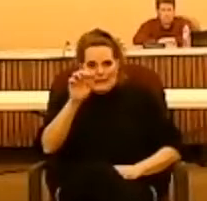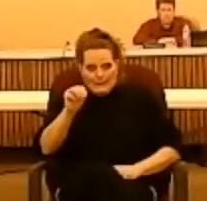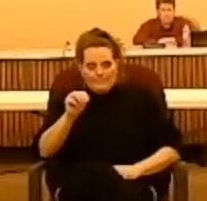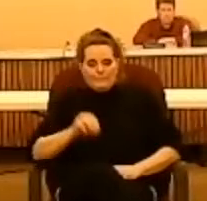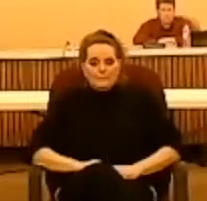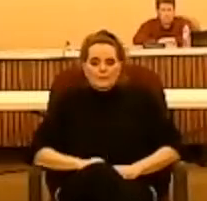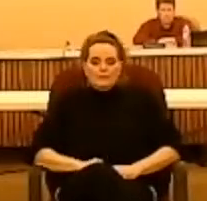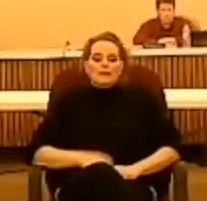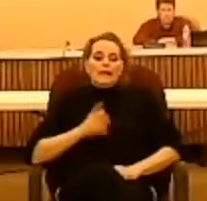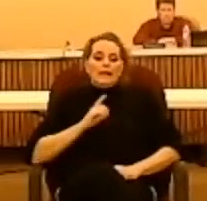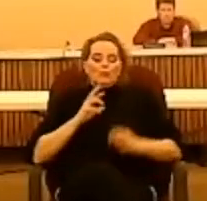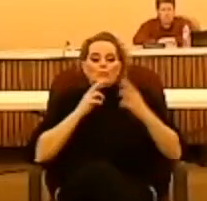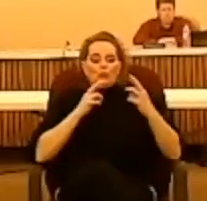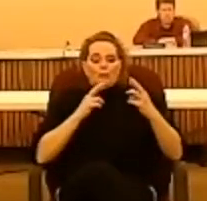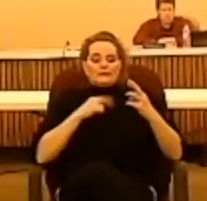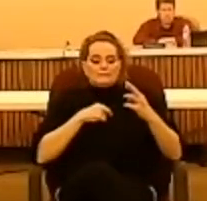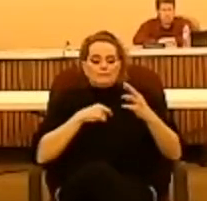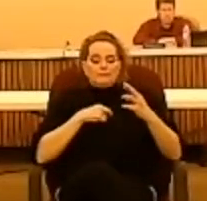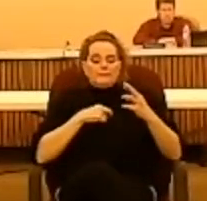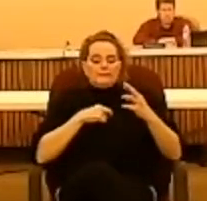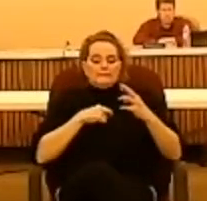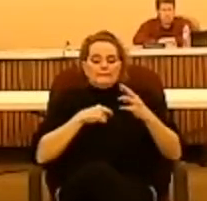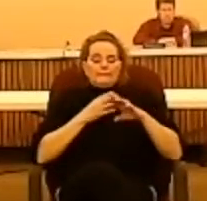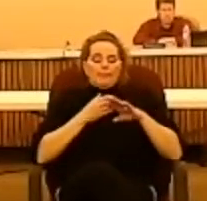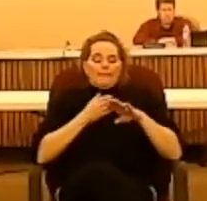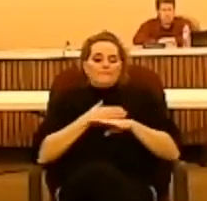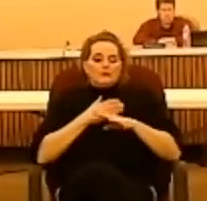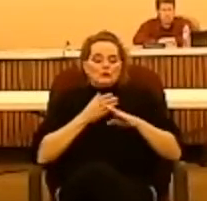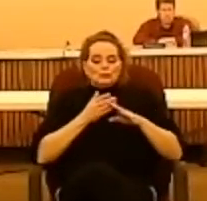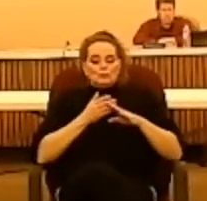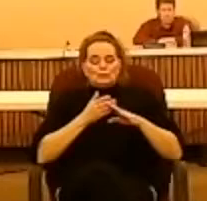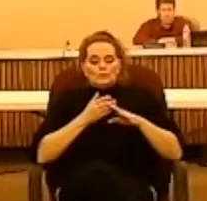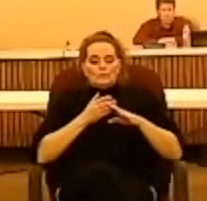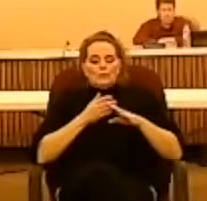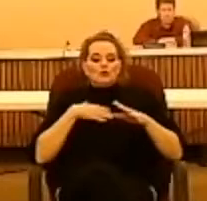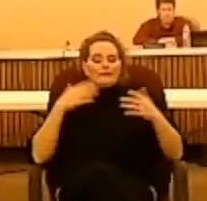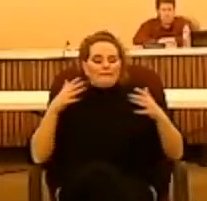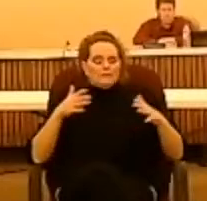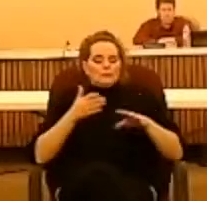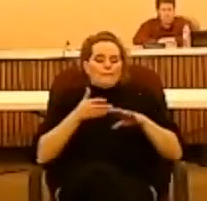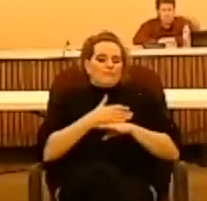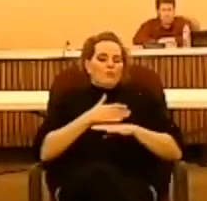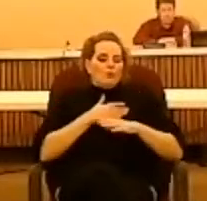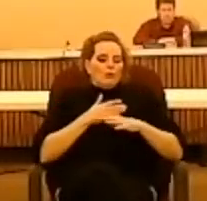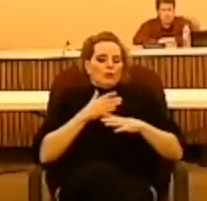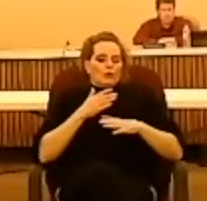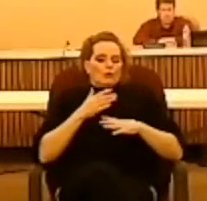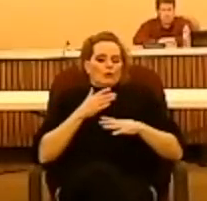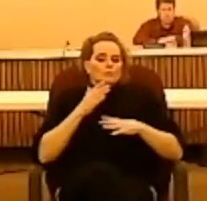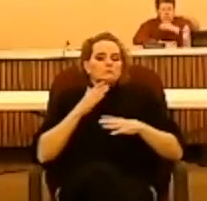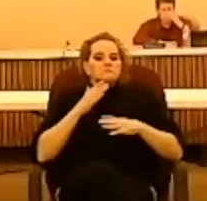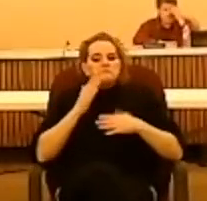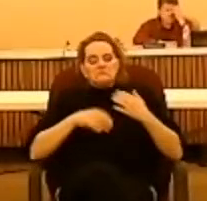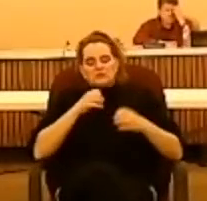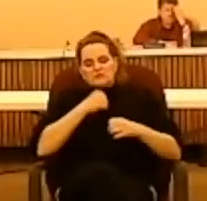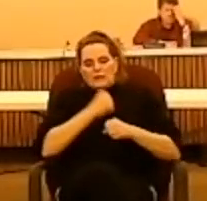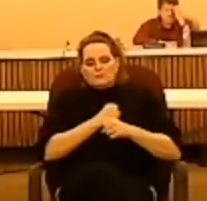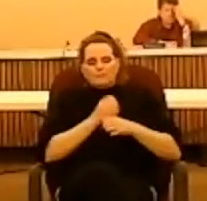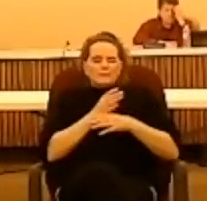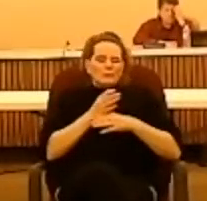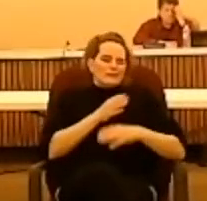done definitely by the end of the year. Okay. Hopefully to start construction sometime around between May and August of this